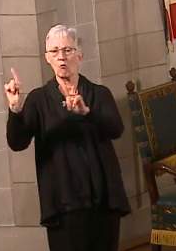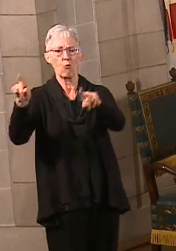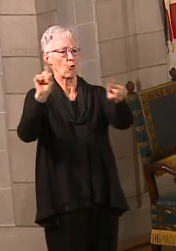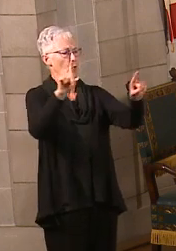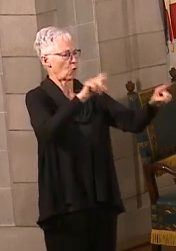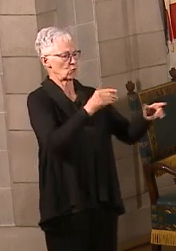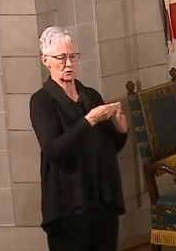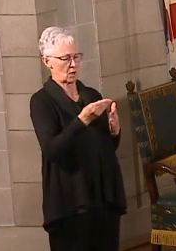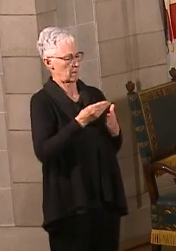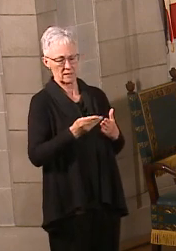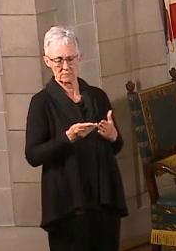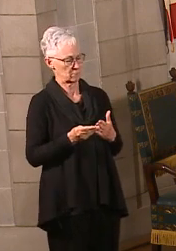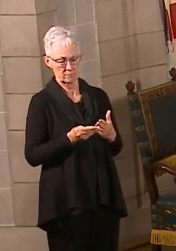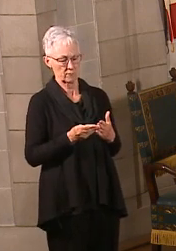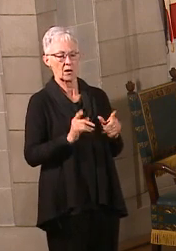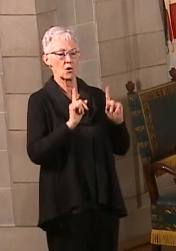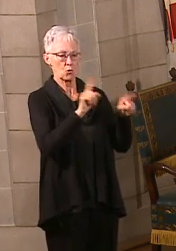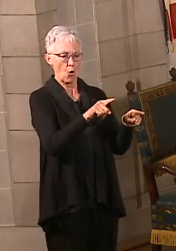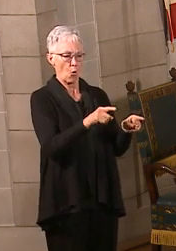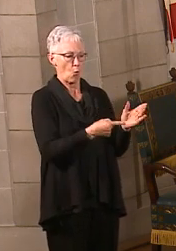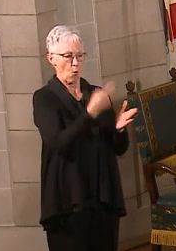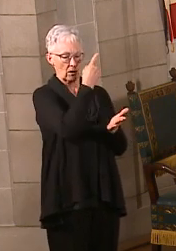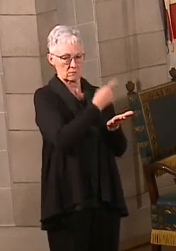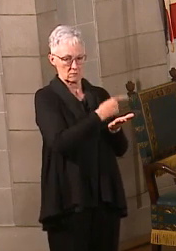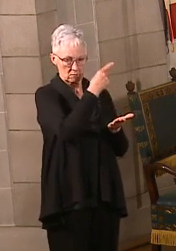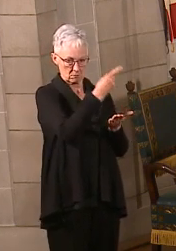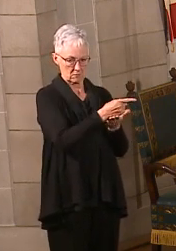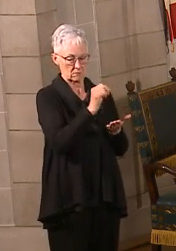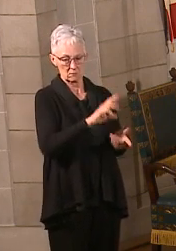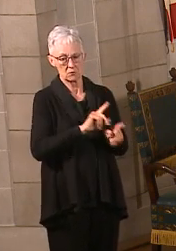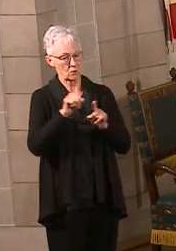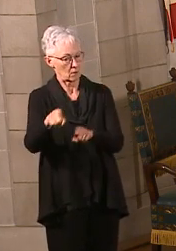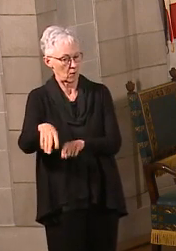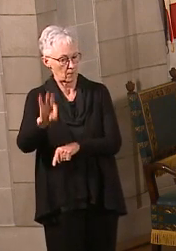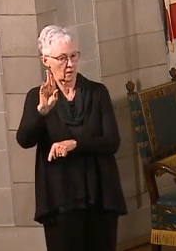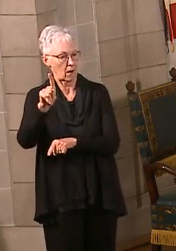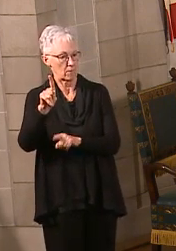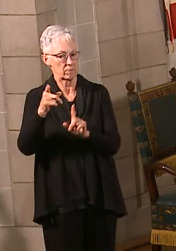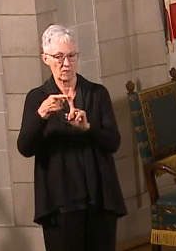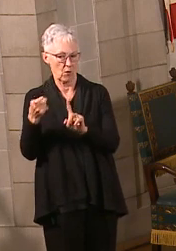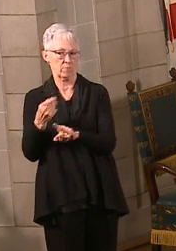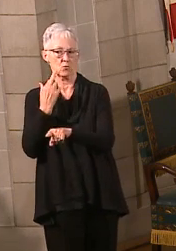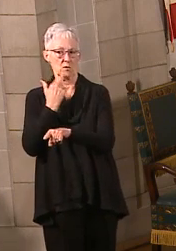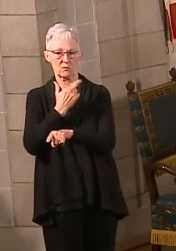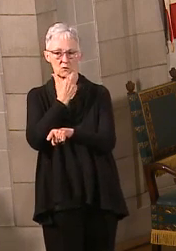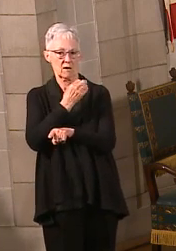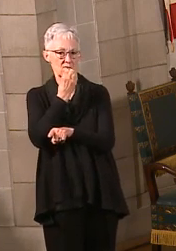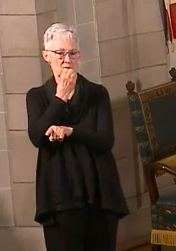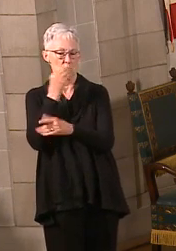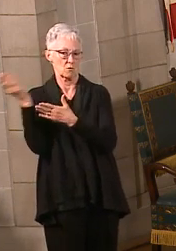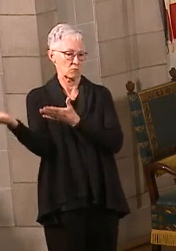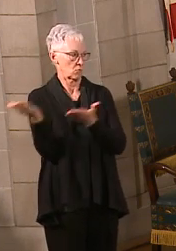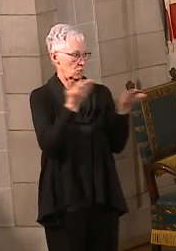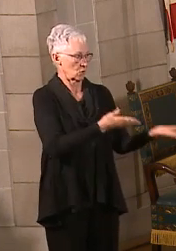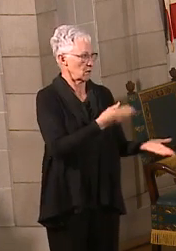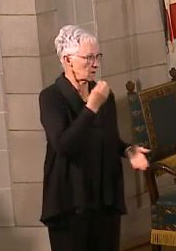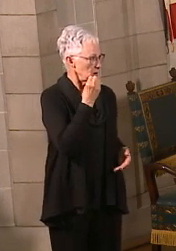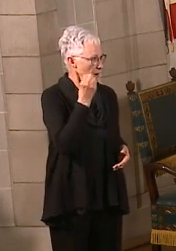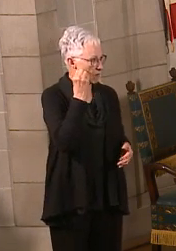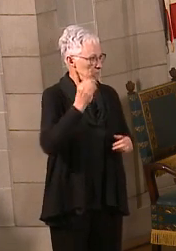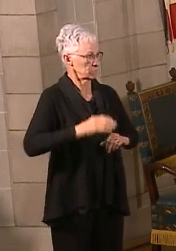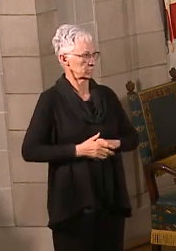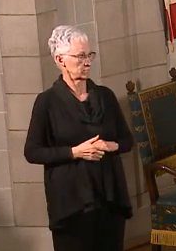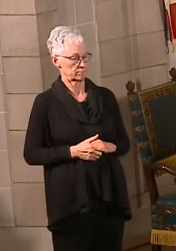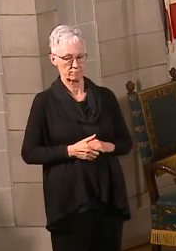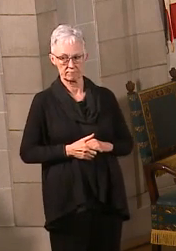time a week or go get that takeout food. We want you to stay home. That's the first rule. Second rule, we want to make sure that everybody